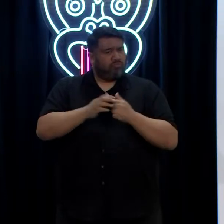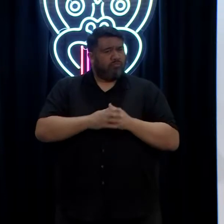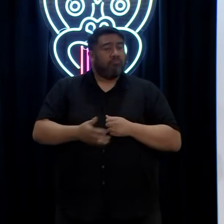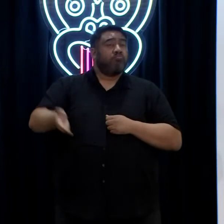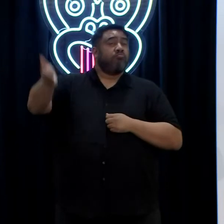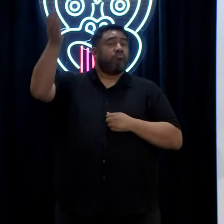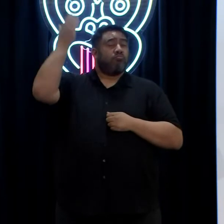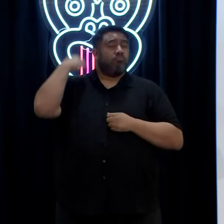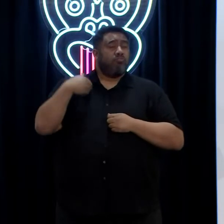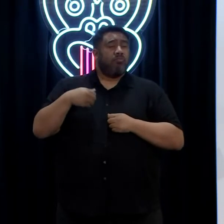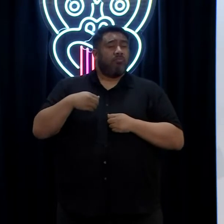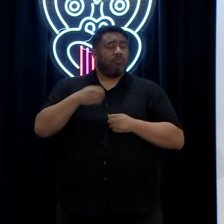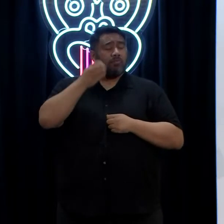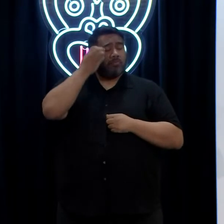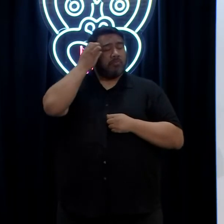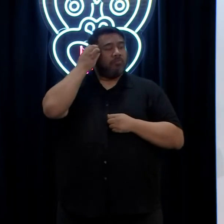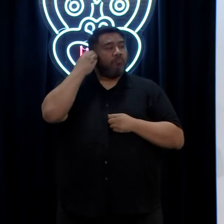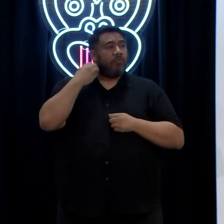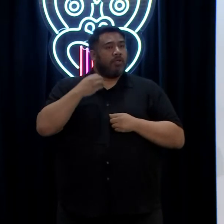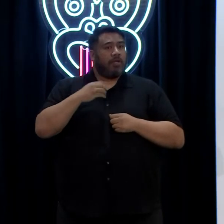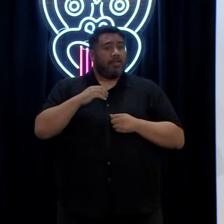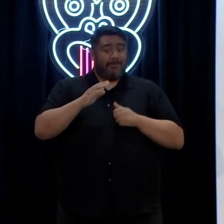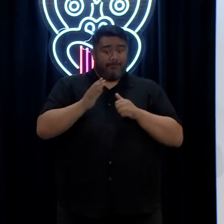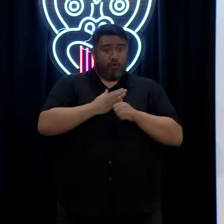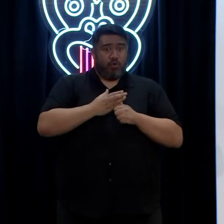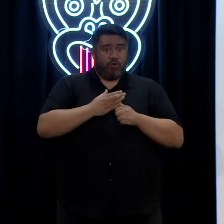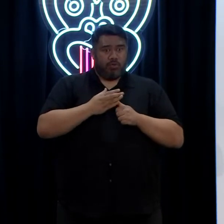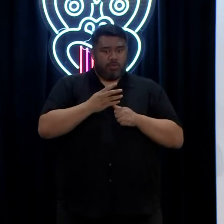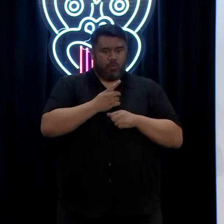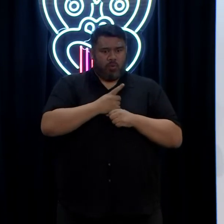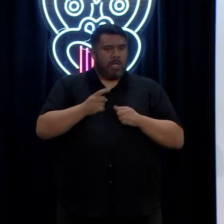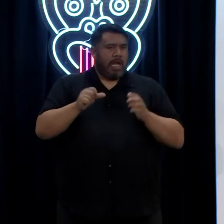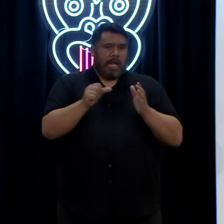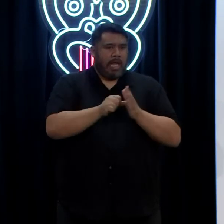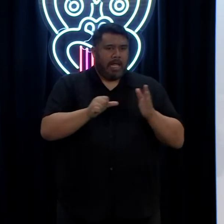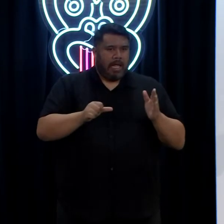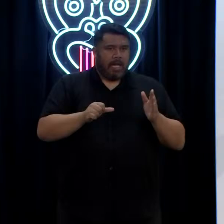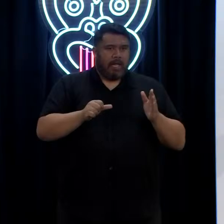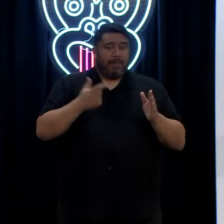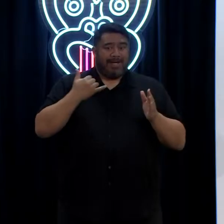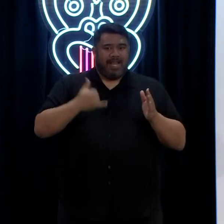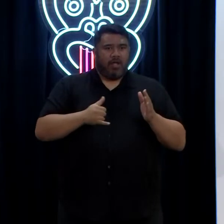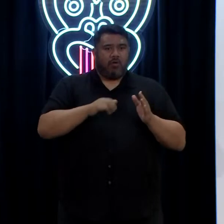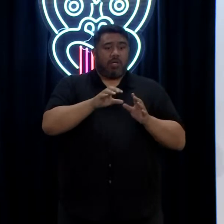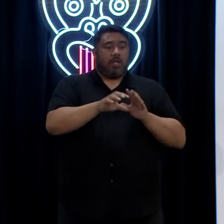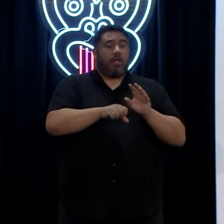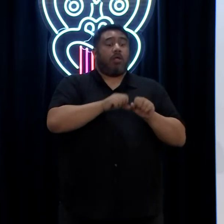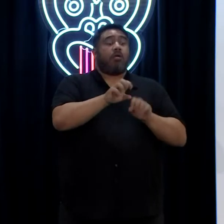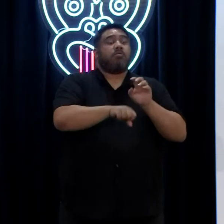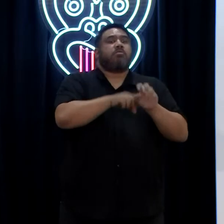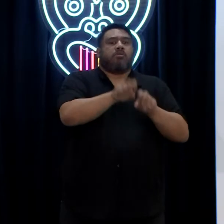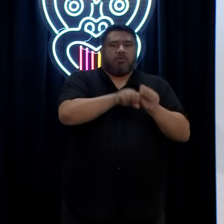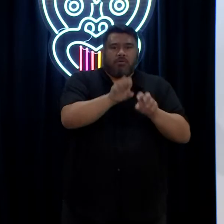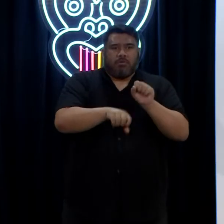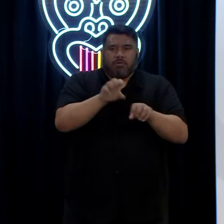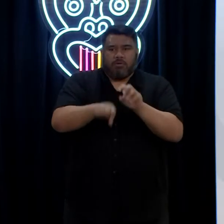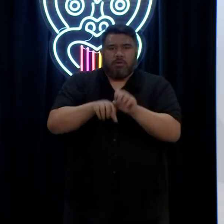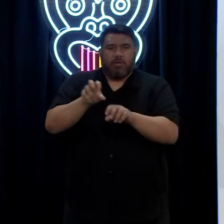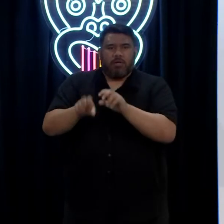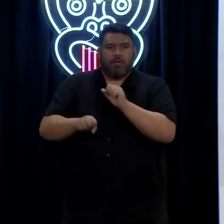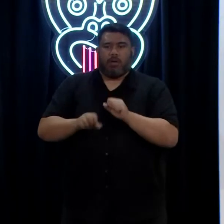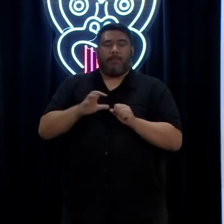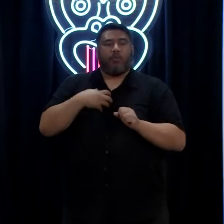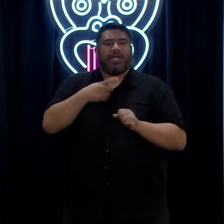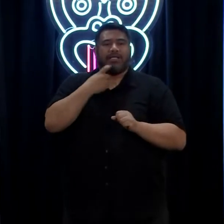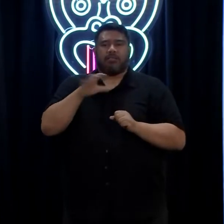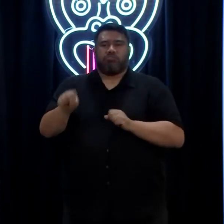it was obviously putting a strain on our ability to meet our metrics. But as we're coming down to the smaller number of cases, then we're much